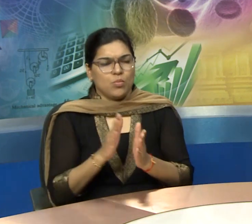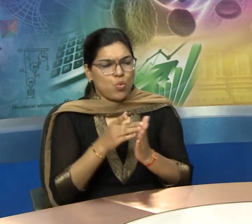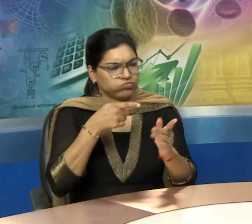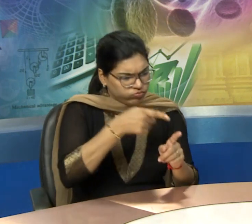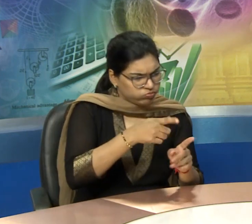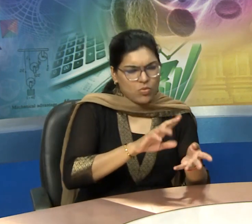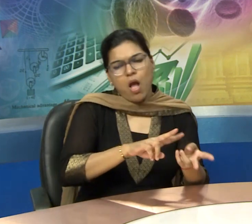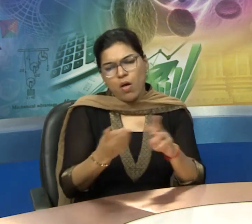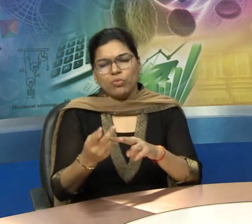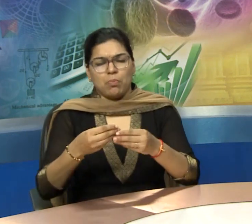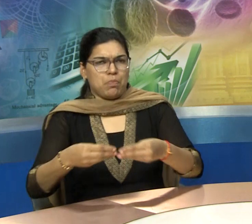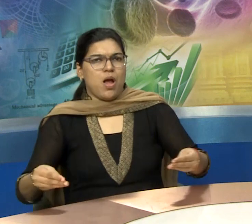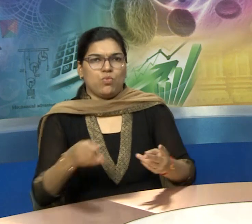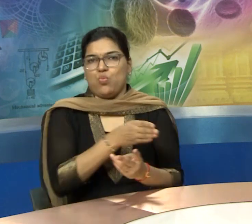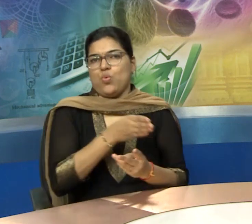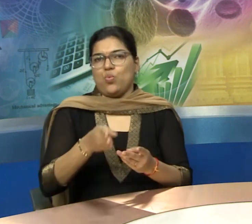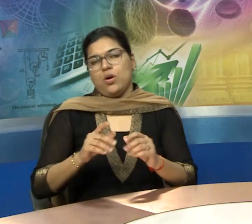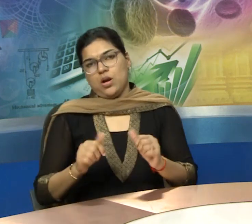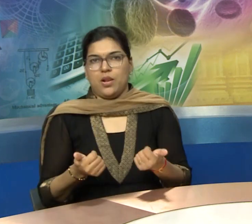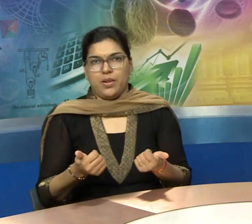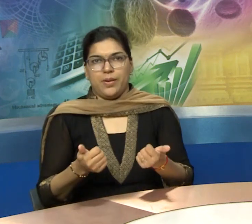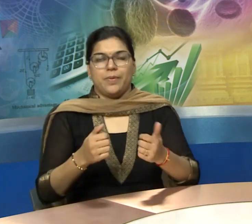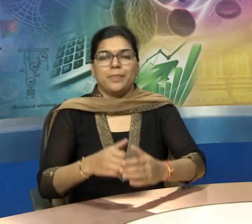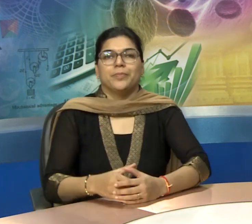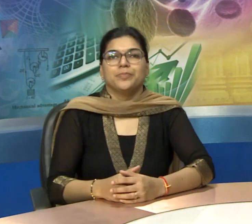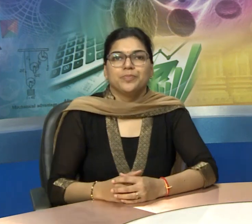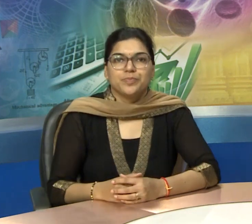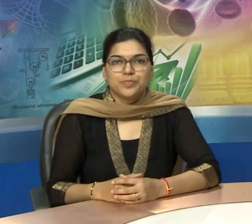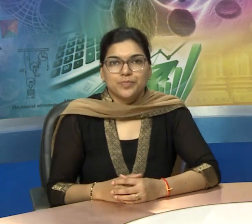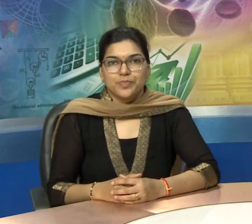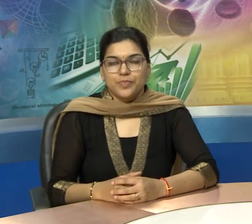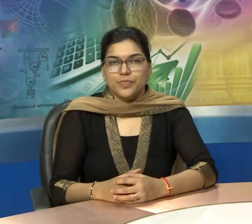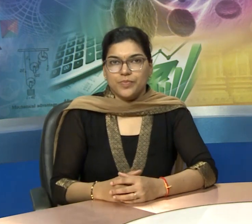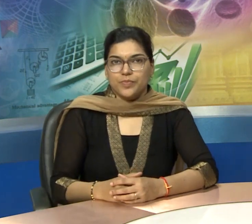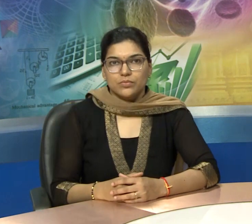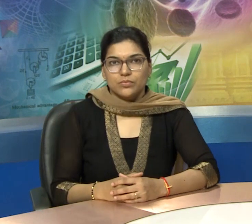the use of the people or use in the community.